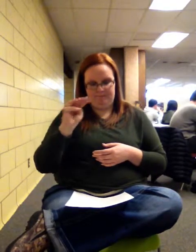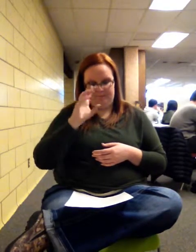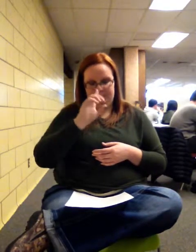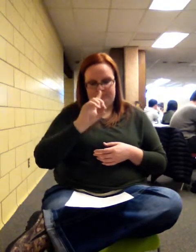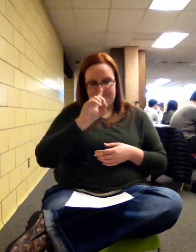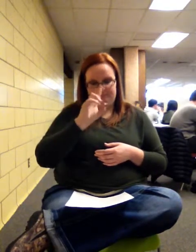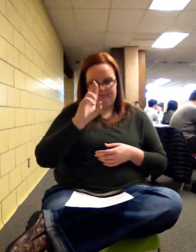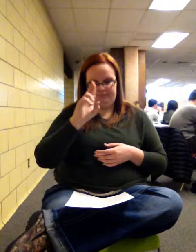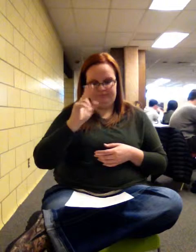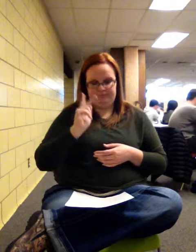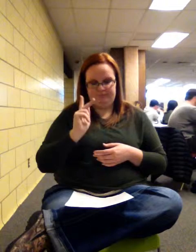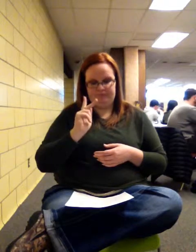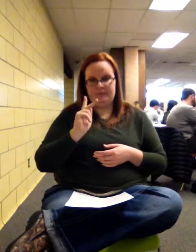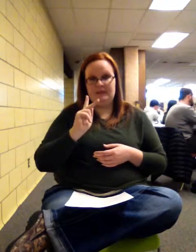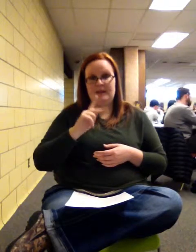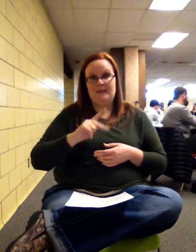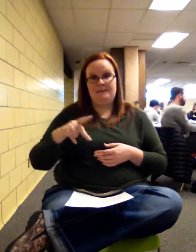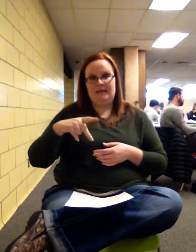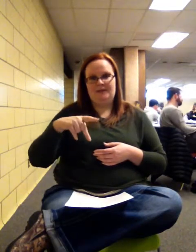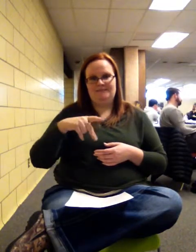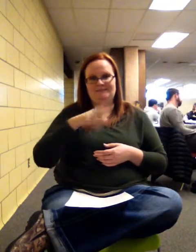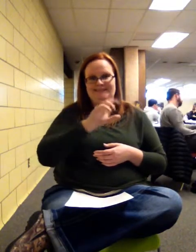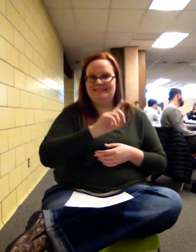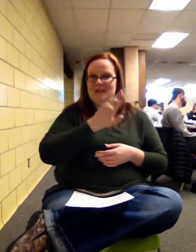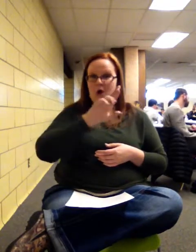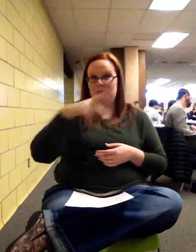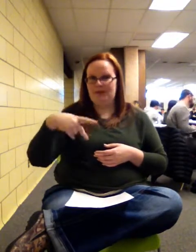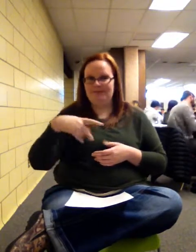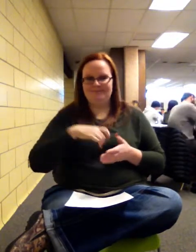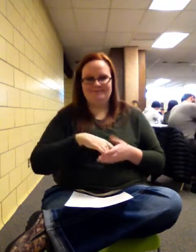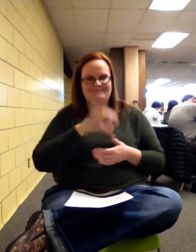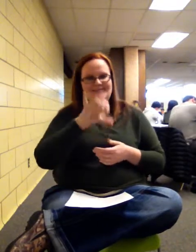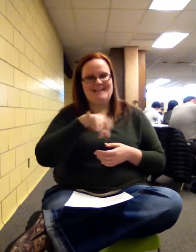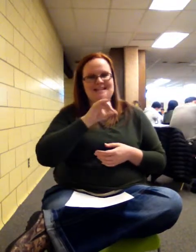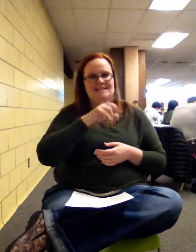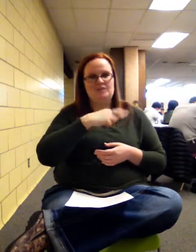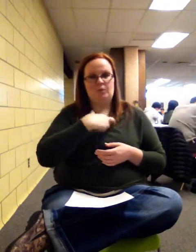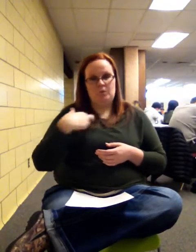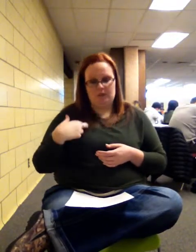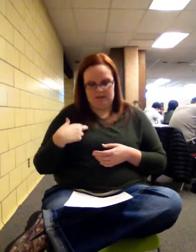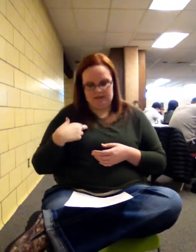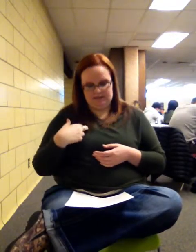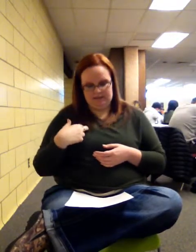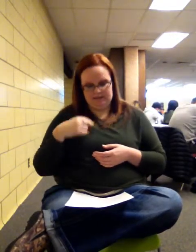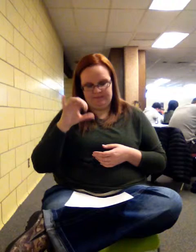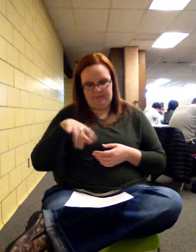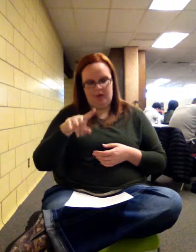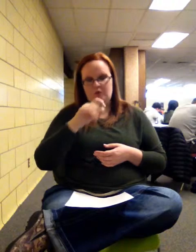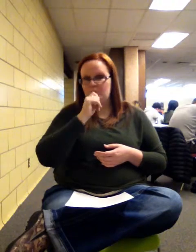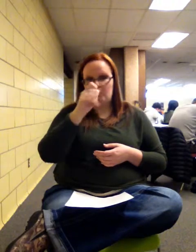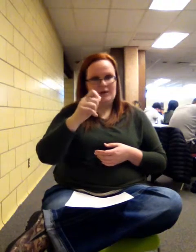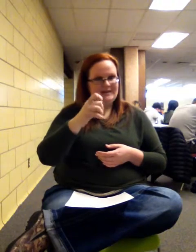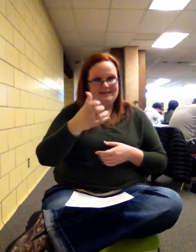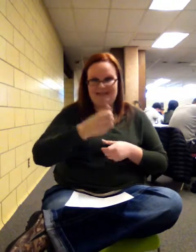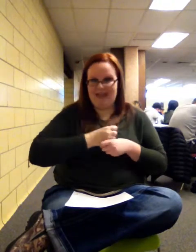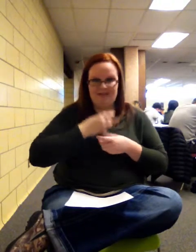risk that you wouldn't get the return of, or I should say, on your money. The